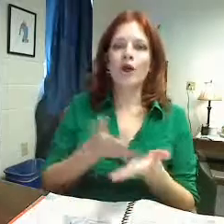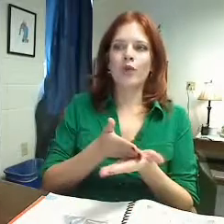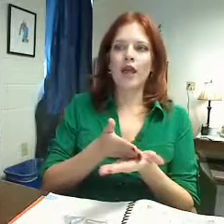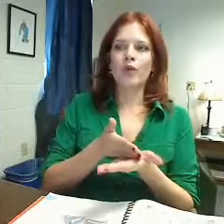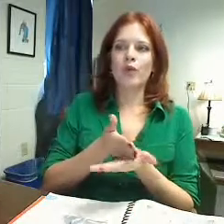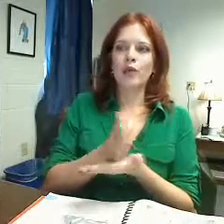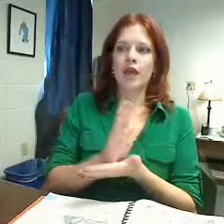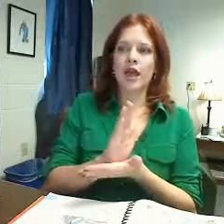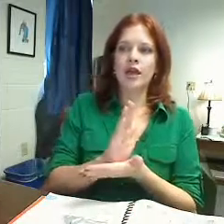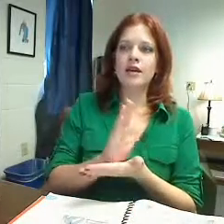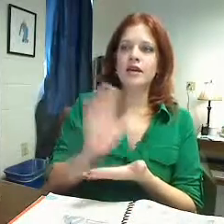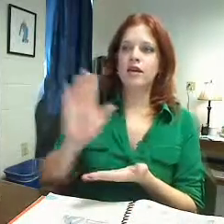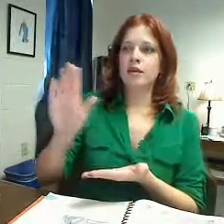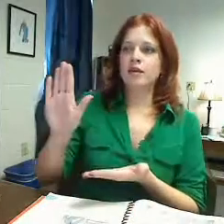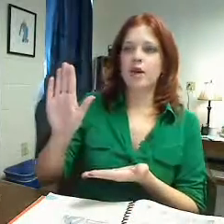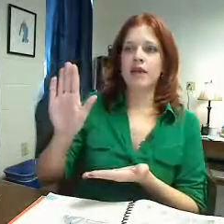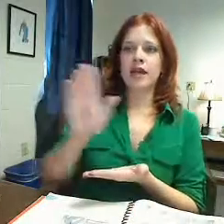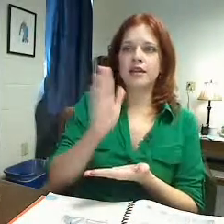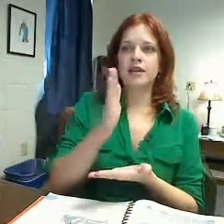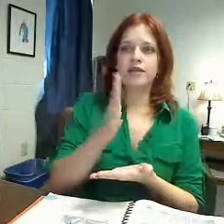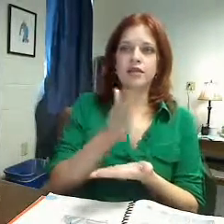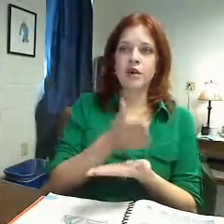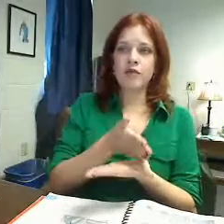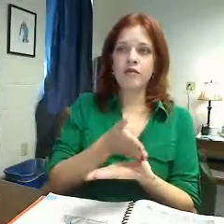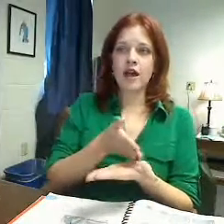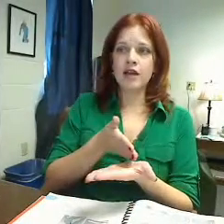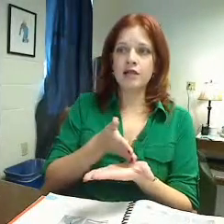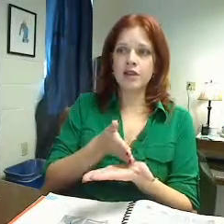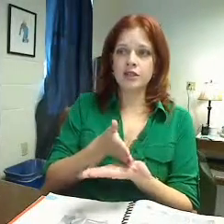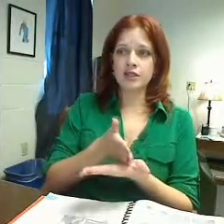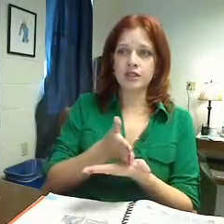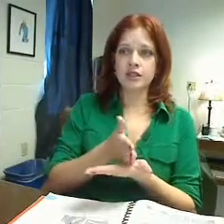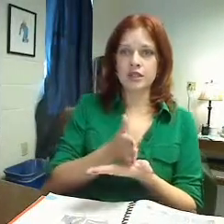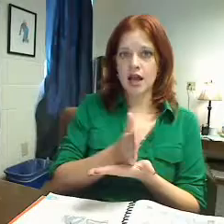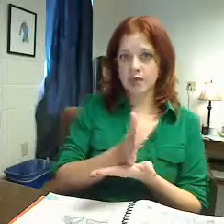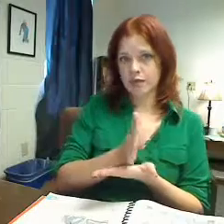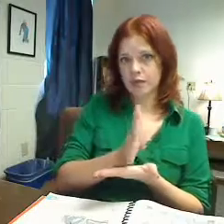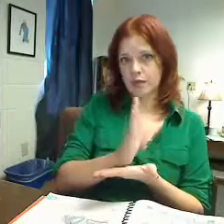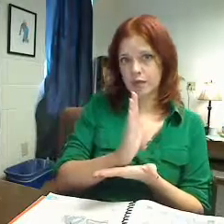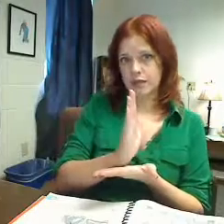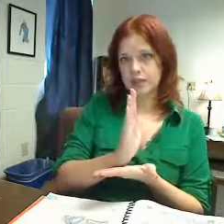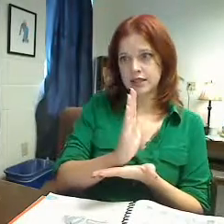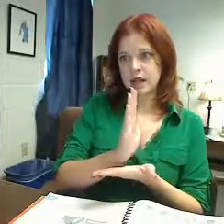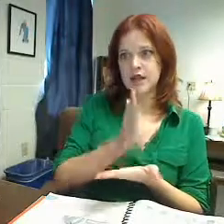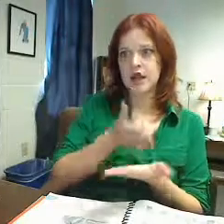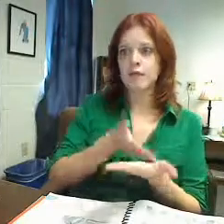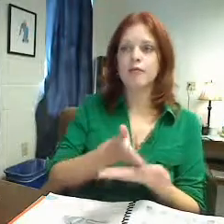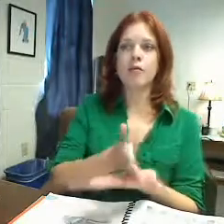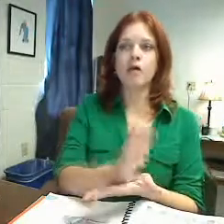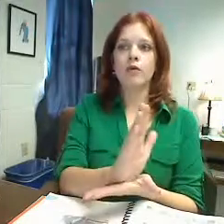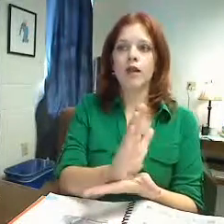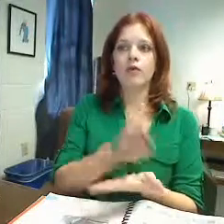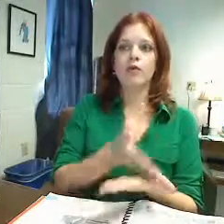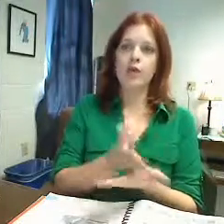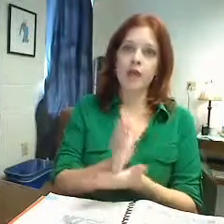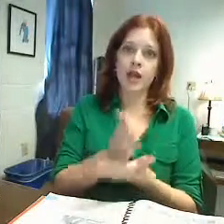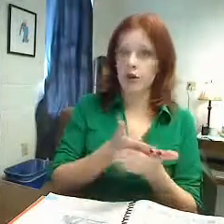All right or okay. Your dominant hand is just an open 5, and it's just going to slide on the pinky side up. All right or okay. Are